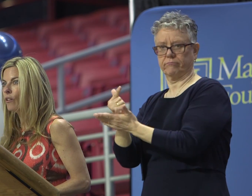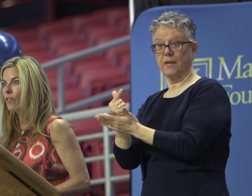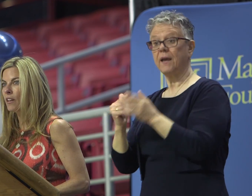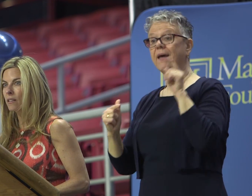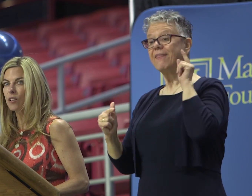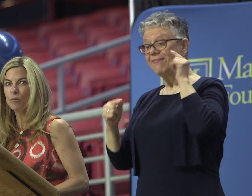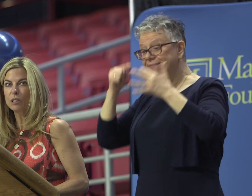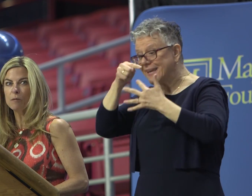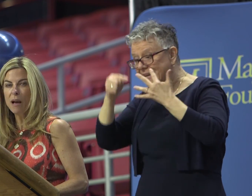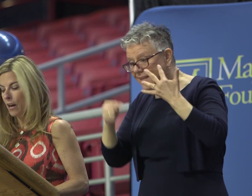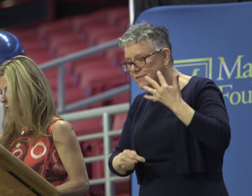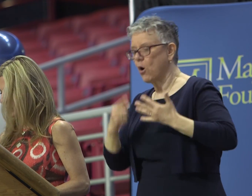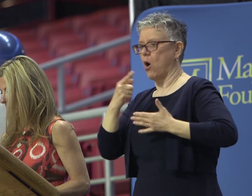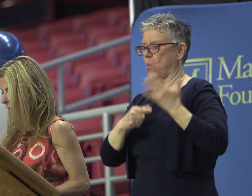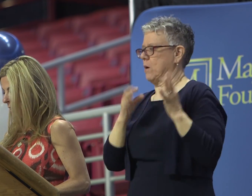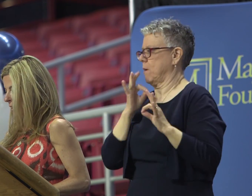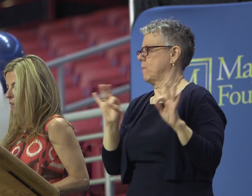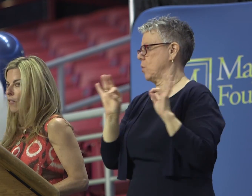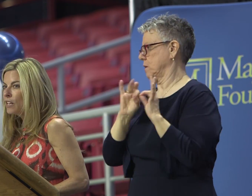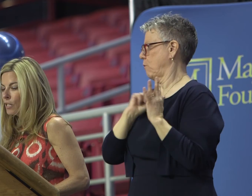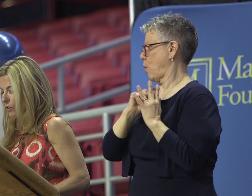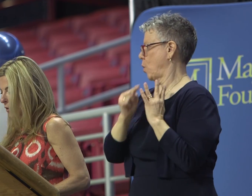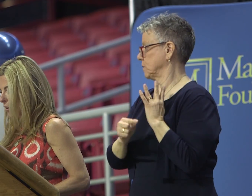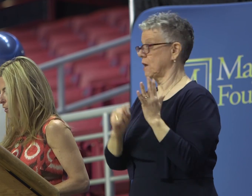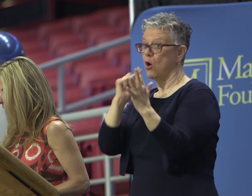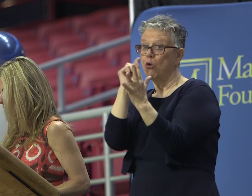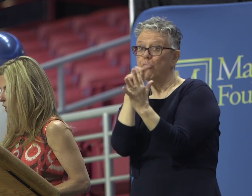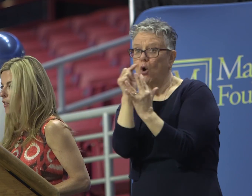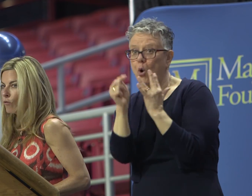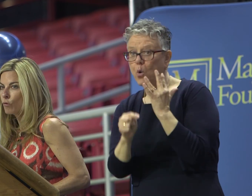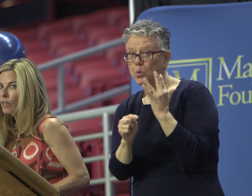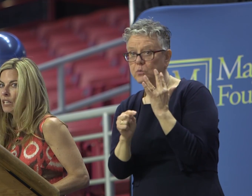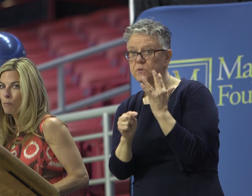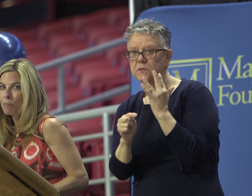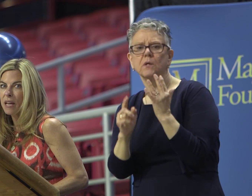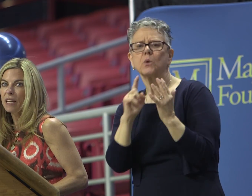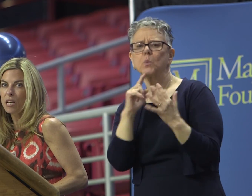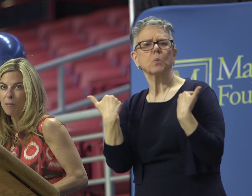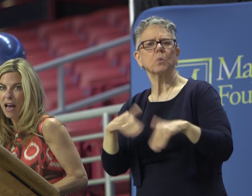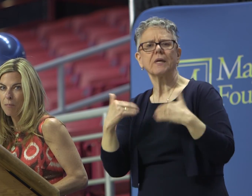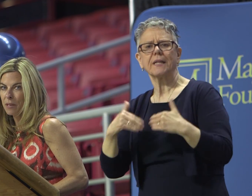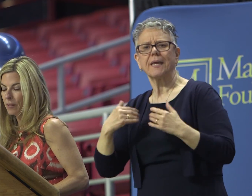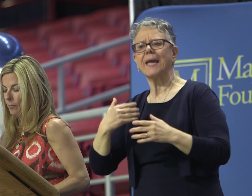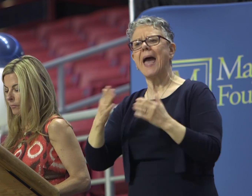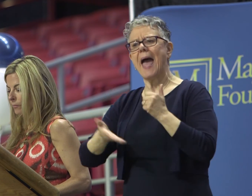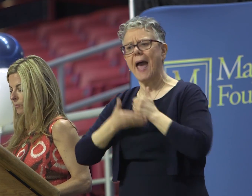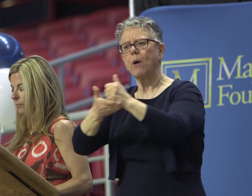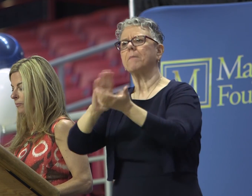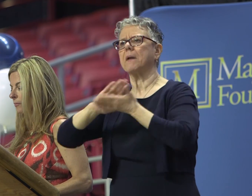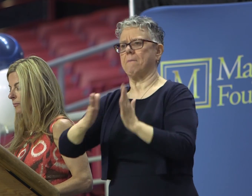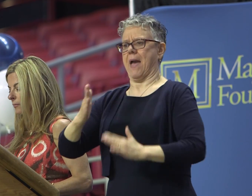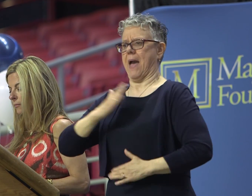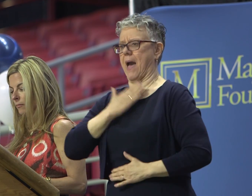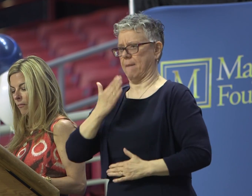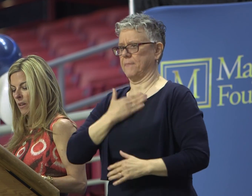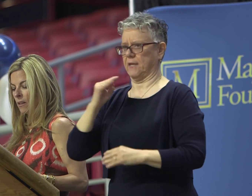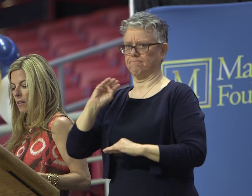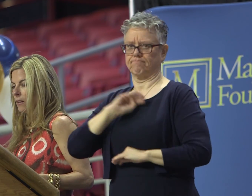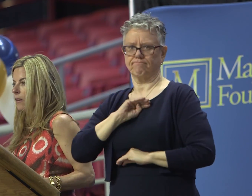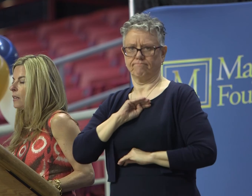These are the things that really matter. These are the things that really make him happy.